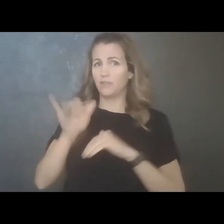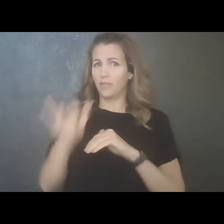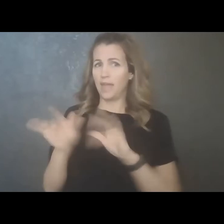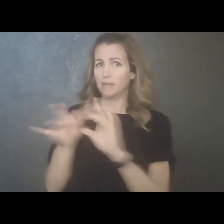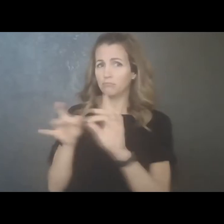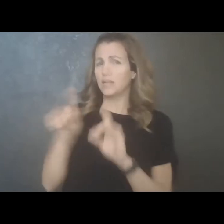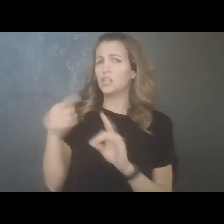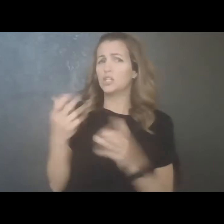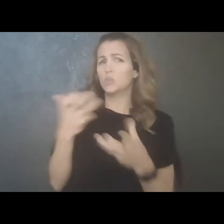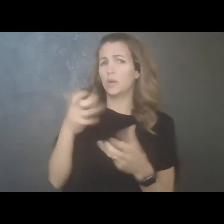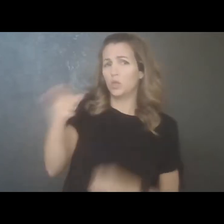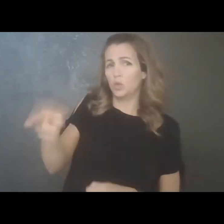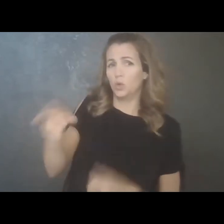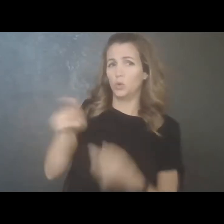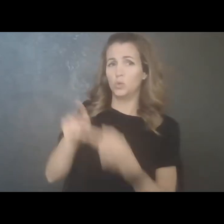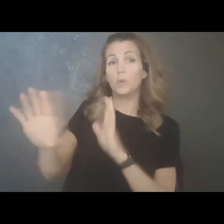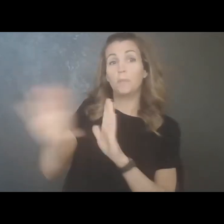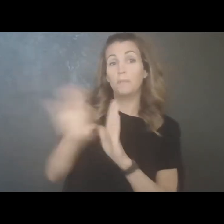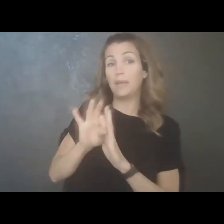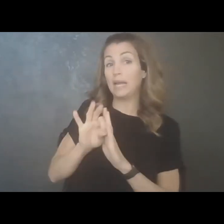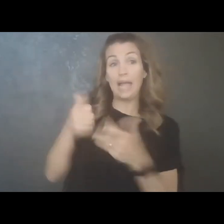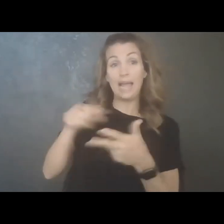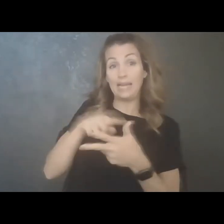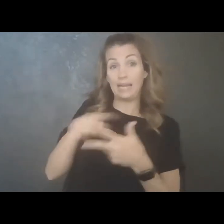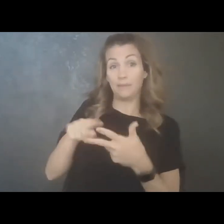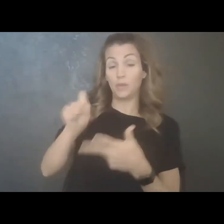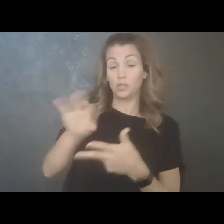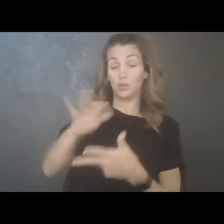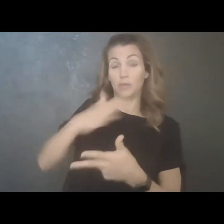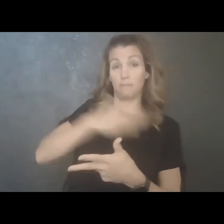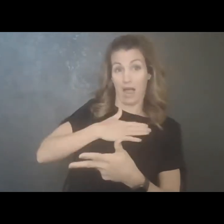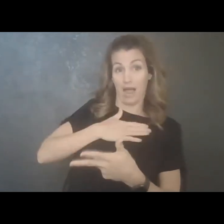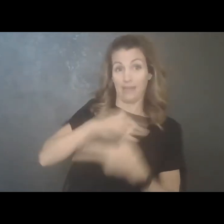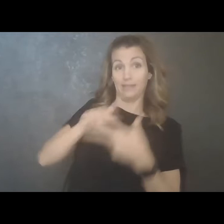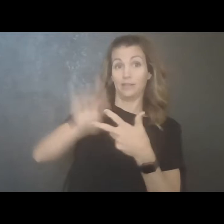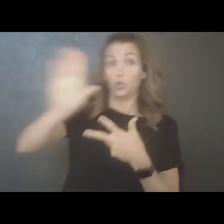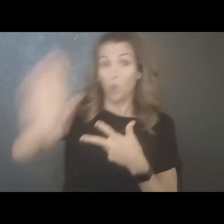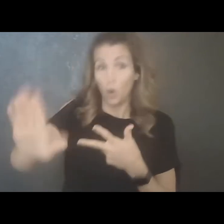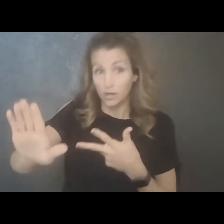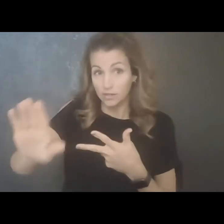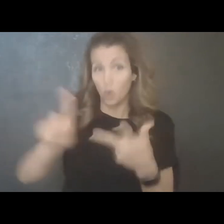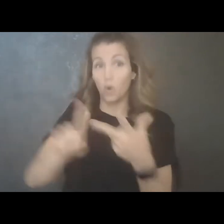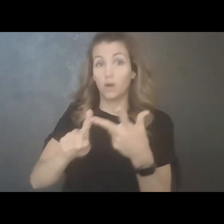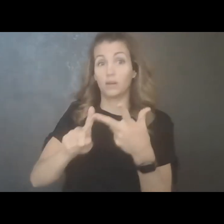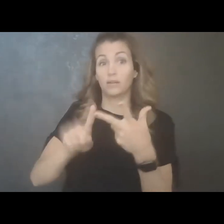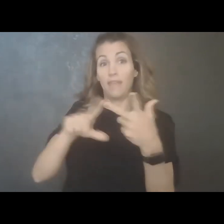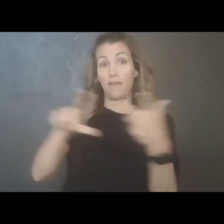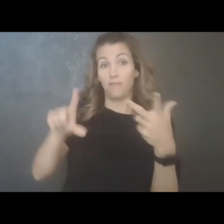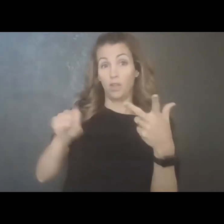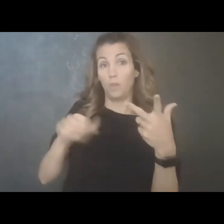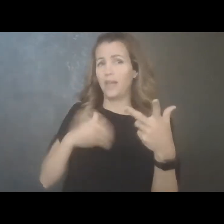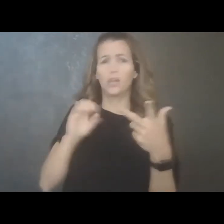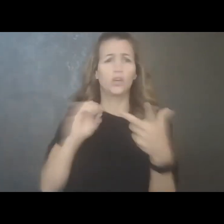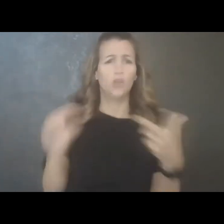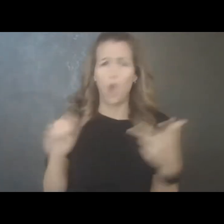just want you to pick any envelope. You could either choose mine, you could choose yours, or you can choose the envelope that no one ever chooses